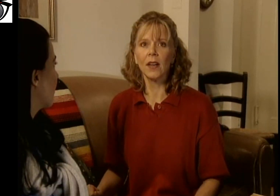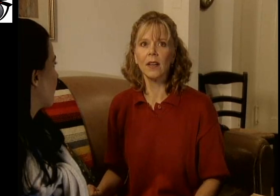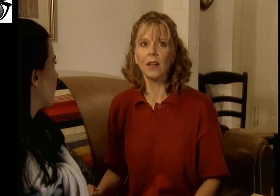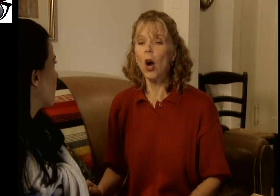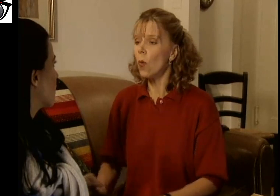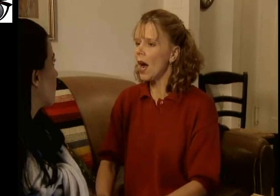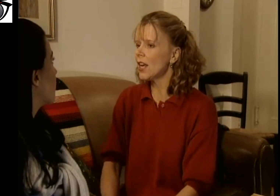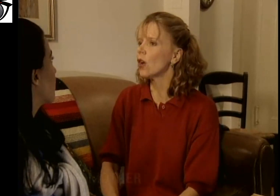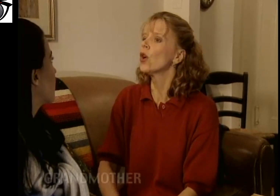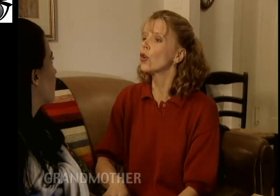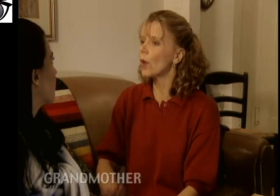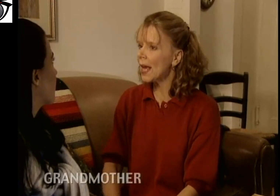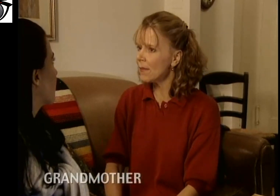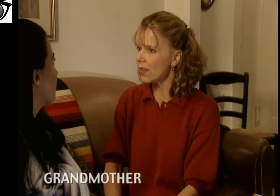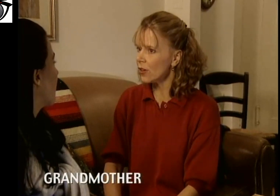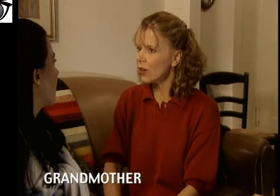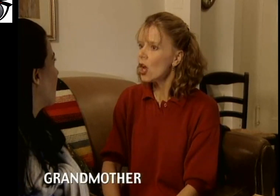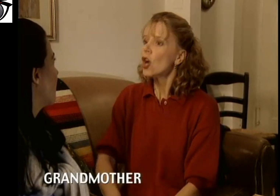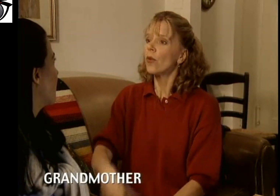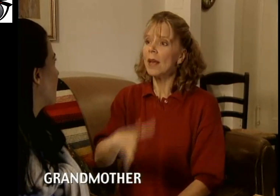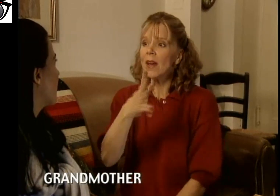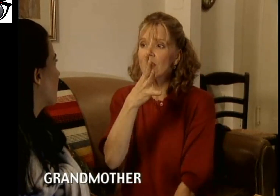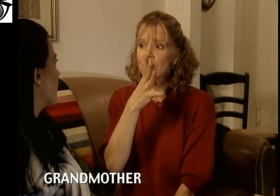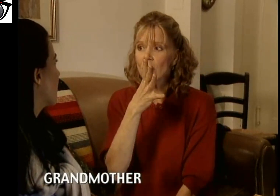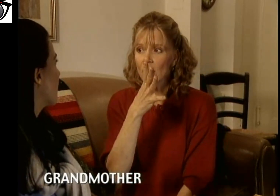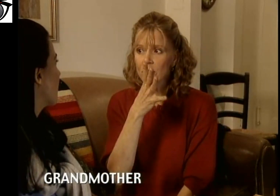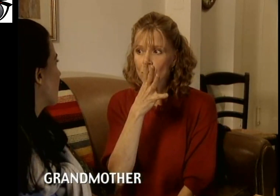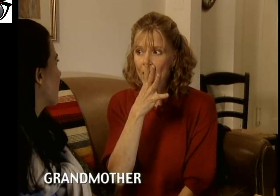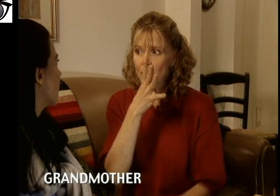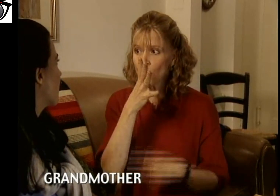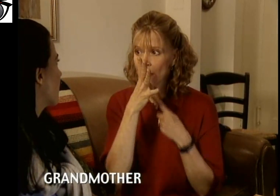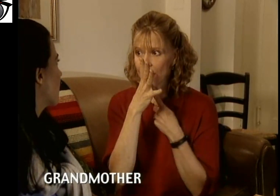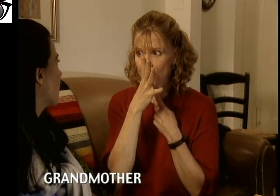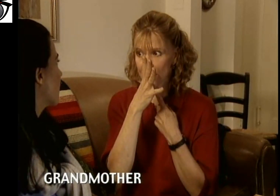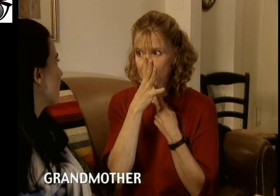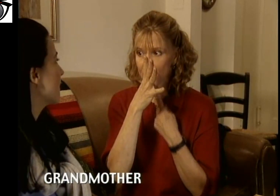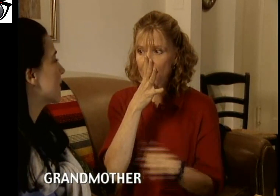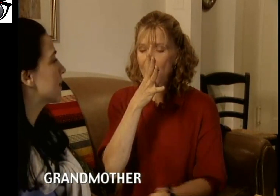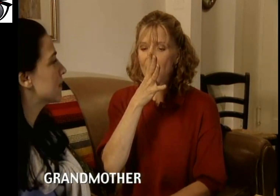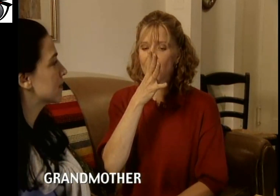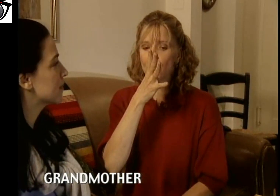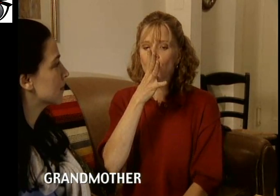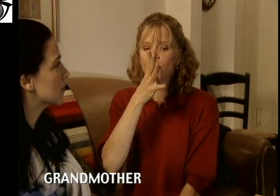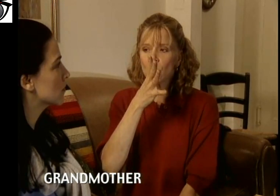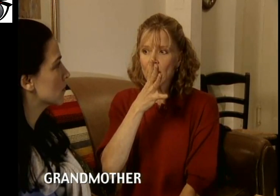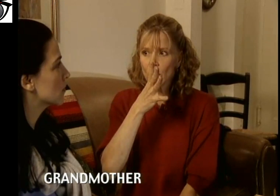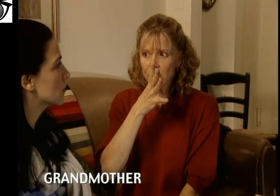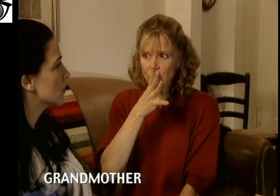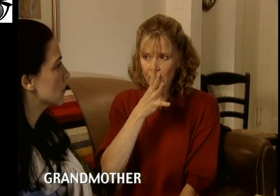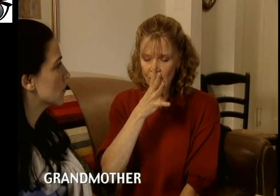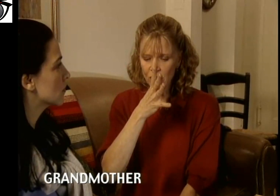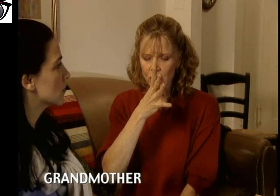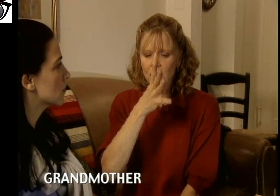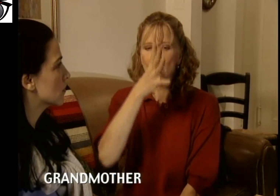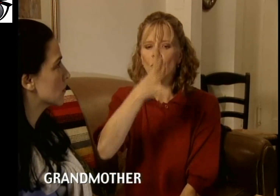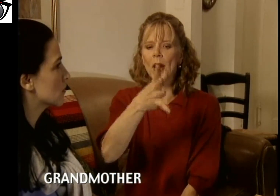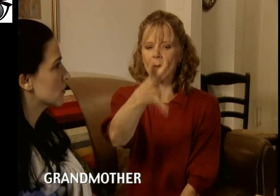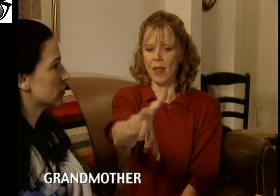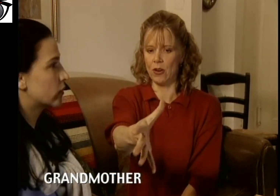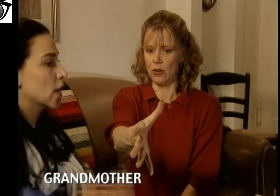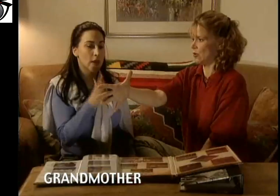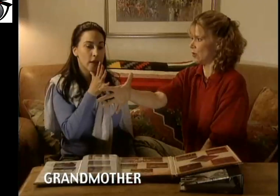pair. Oh, I know. Grandmother. Grandmother starts right up where mother is, and then moves away one